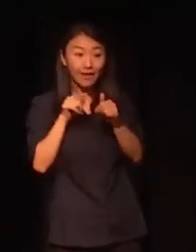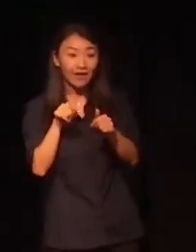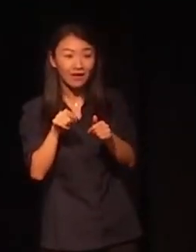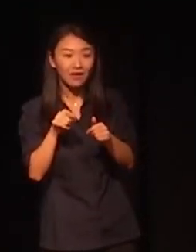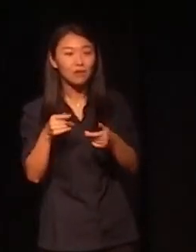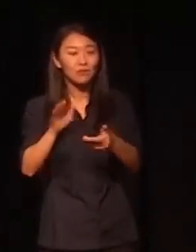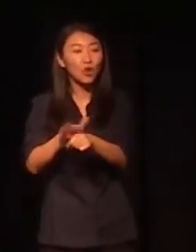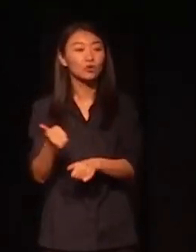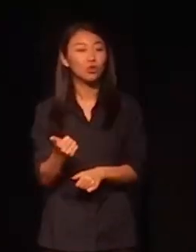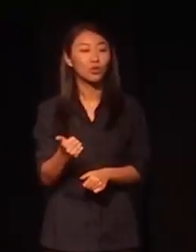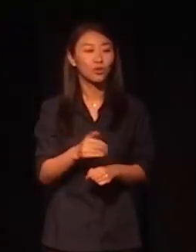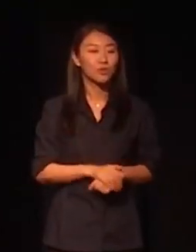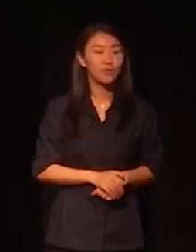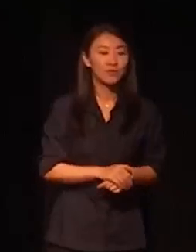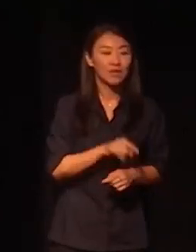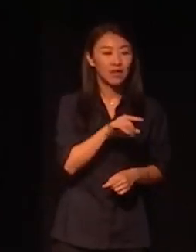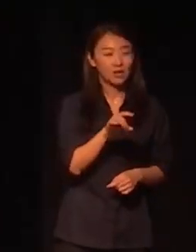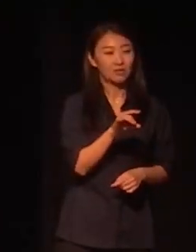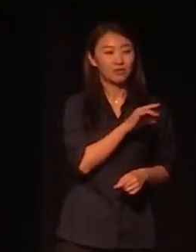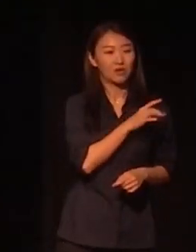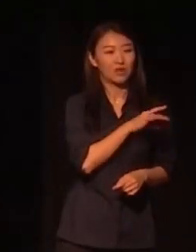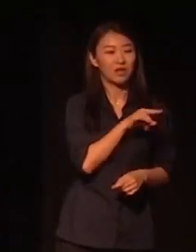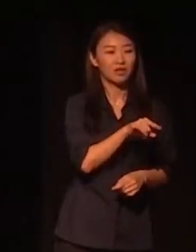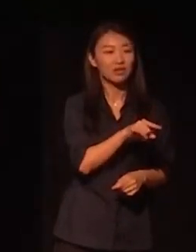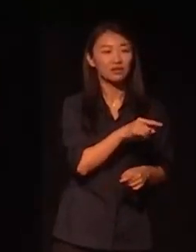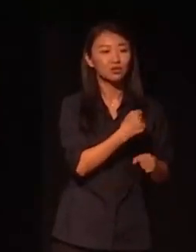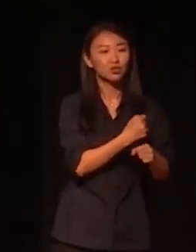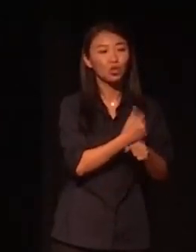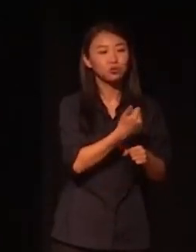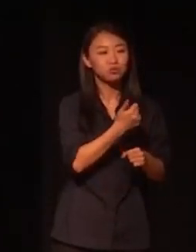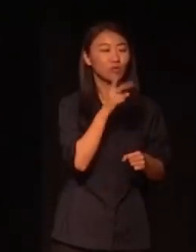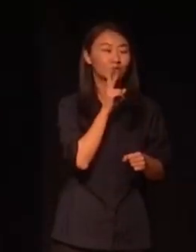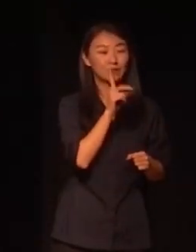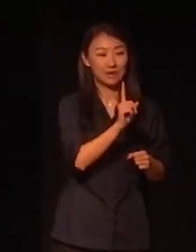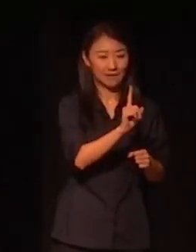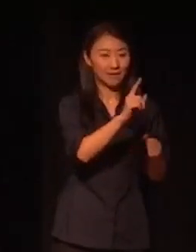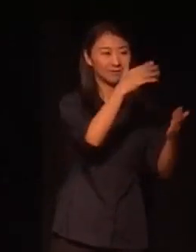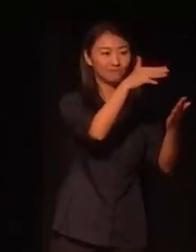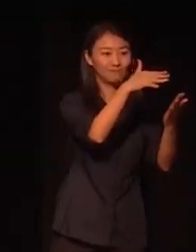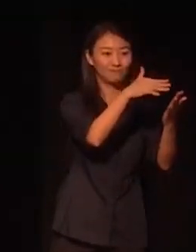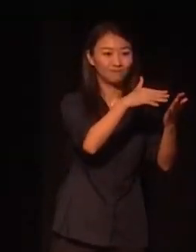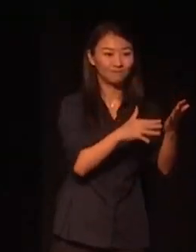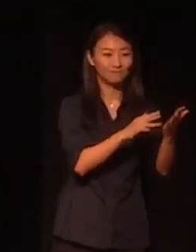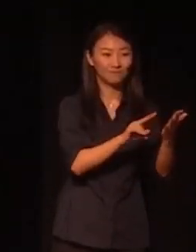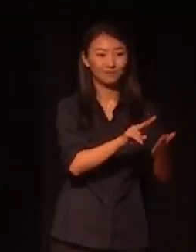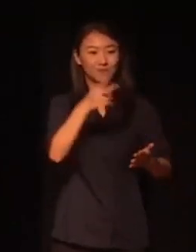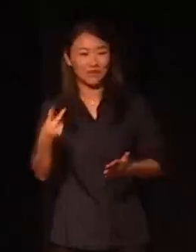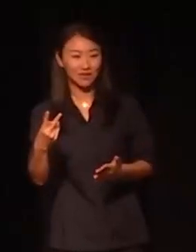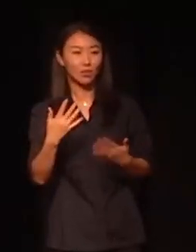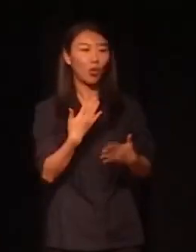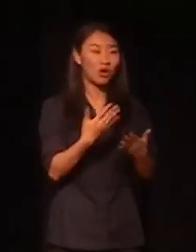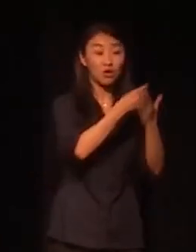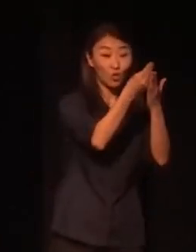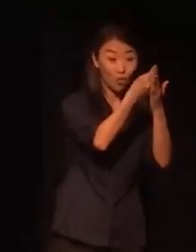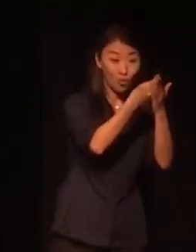VisualRecipe have 3 generation modes. It can do textual translation. It can do visual translation. It can